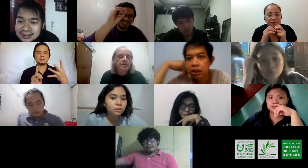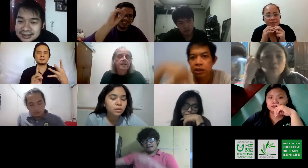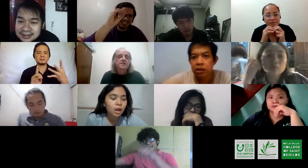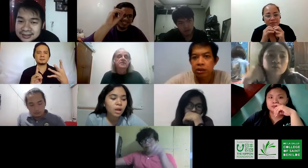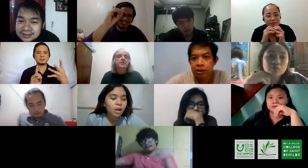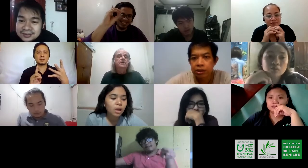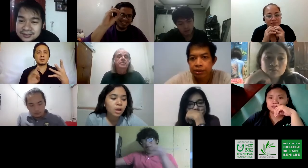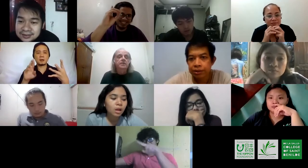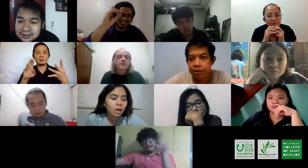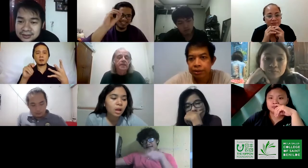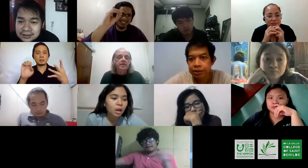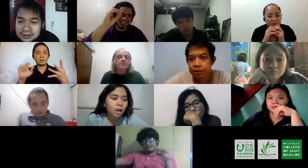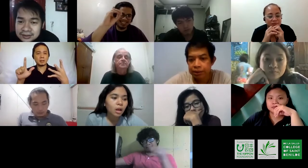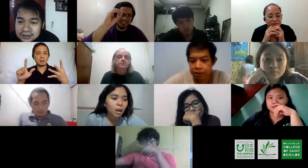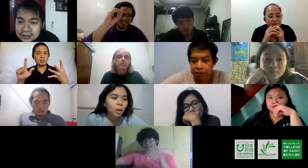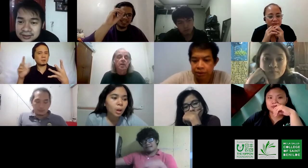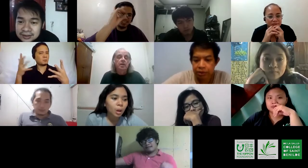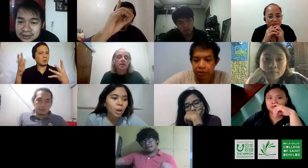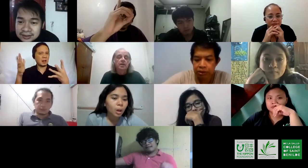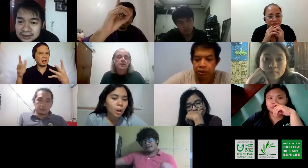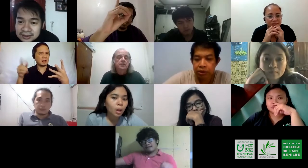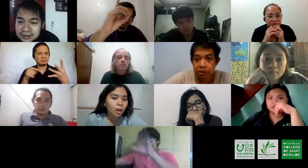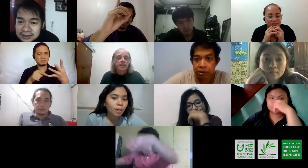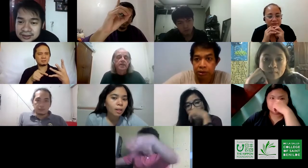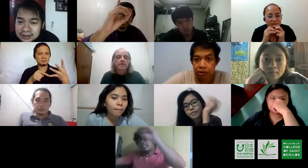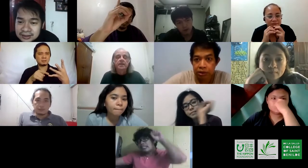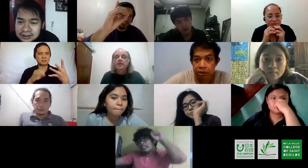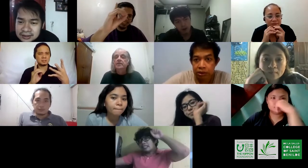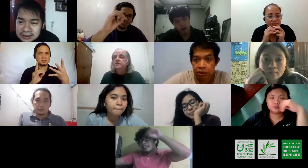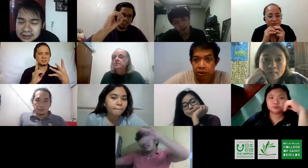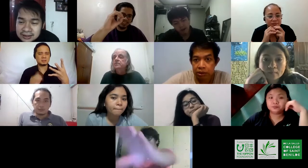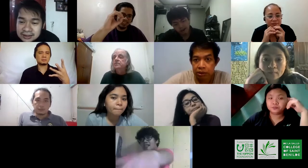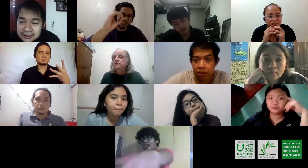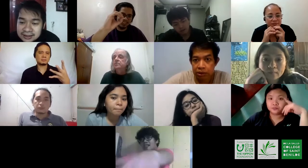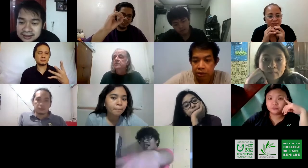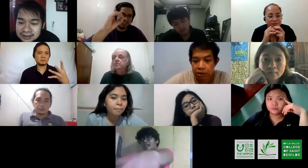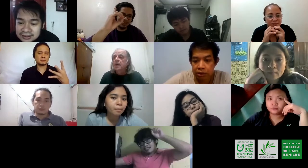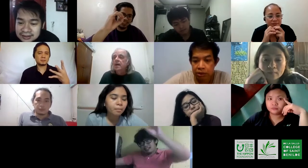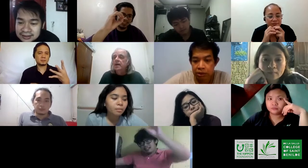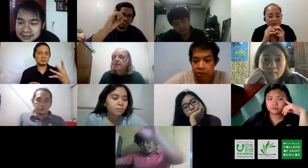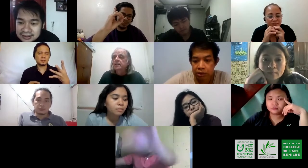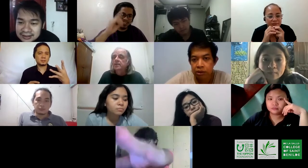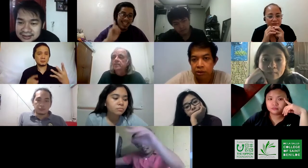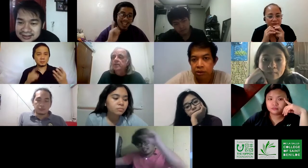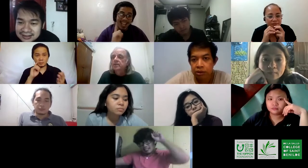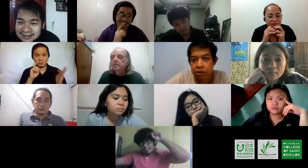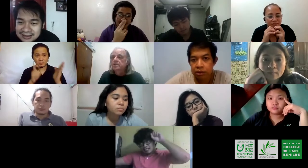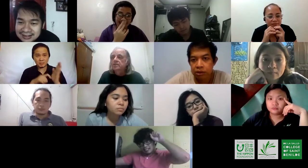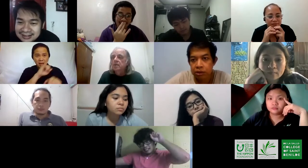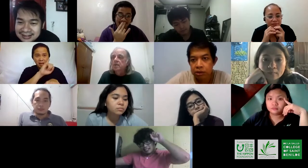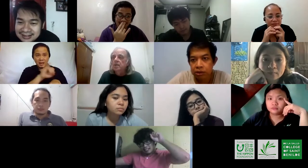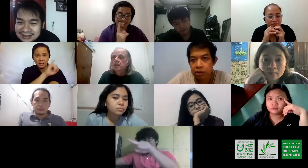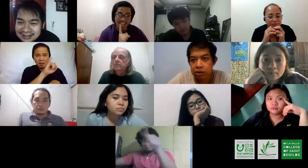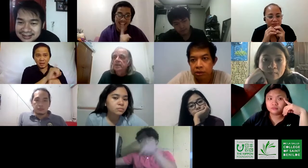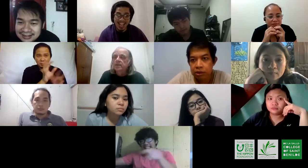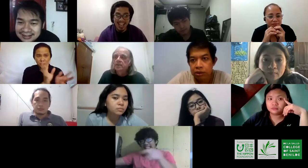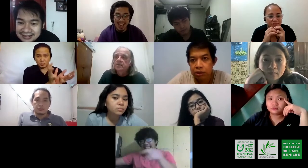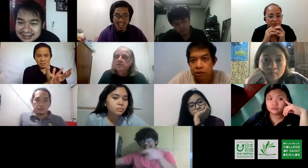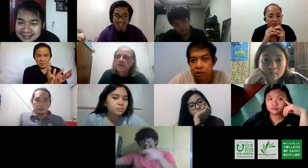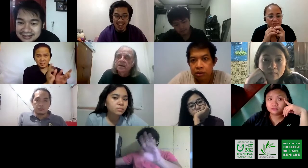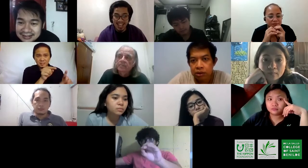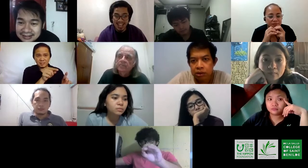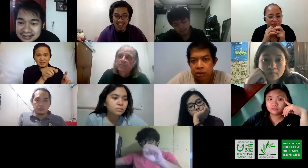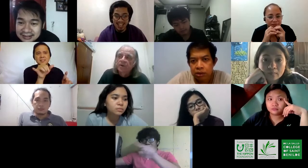Reno Island has neither, D. So again, the answers to the island communities are going to be